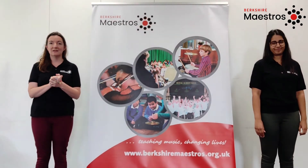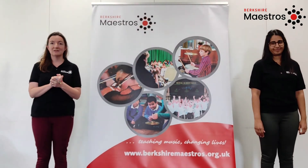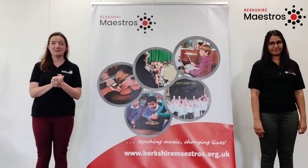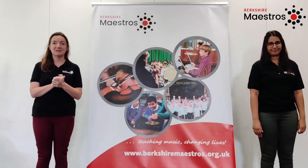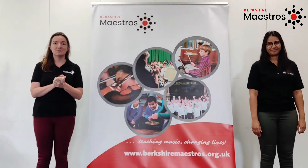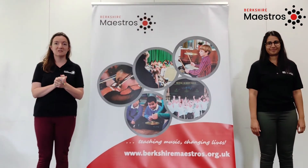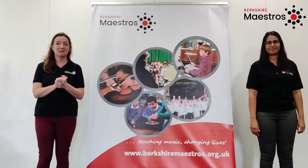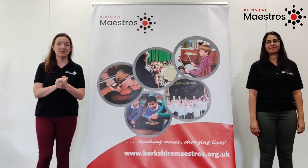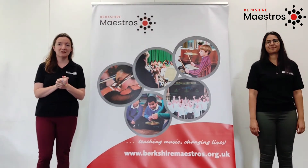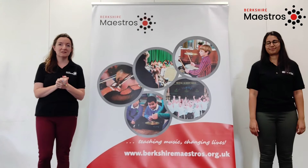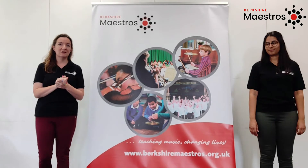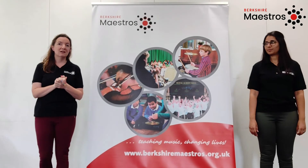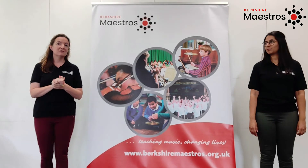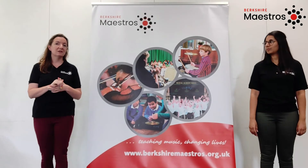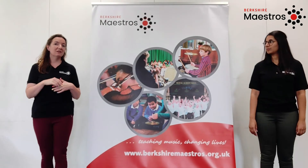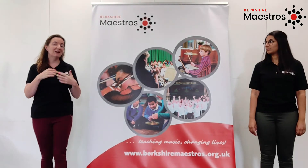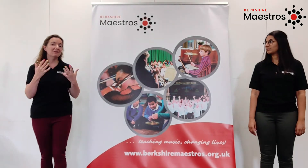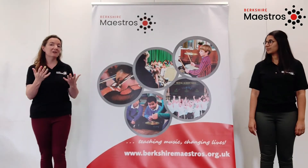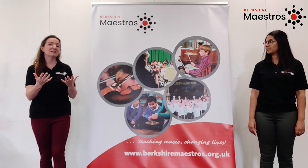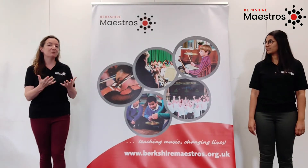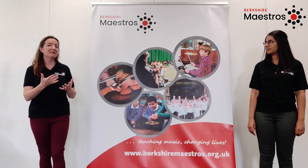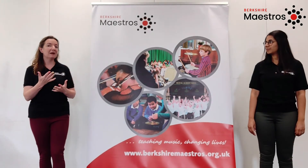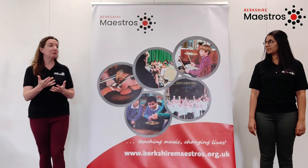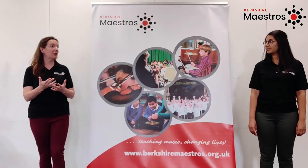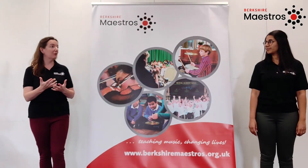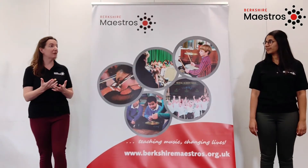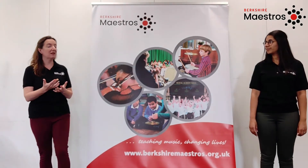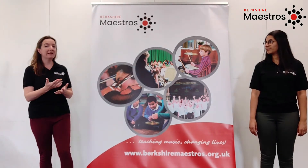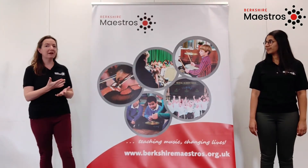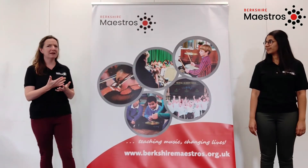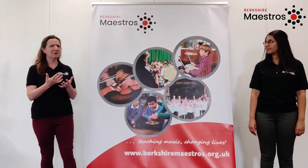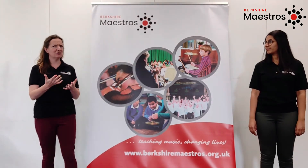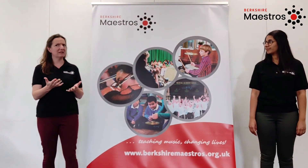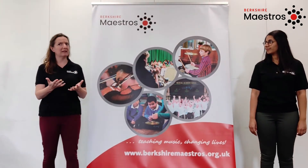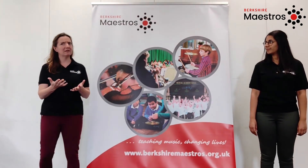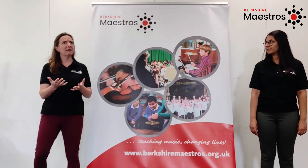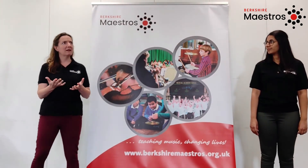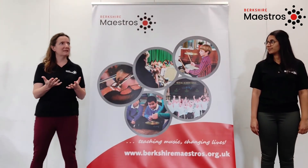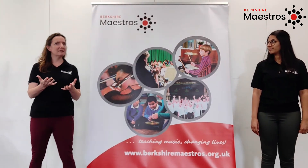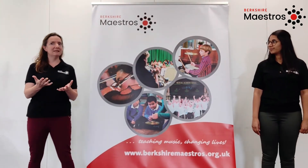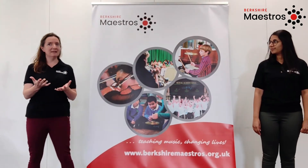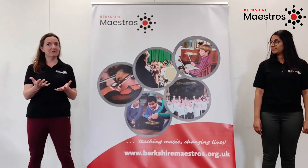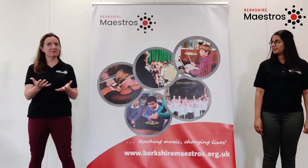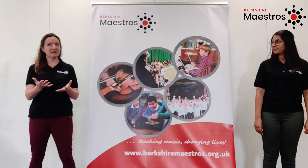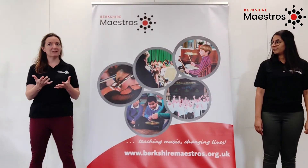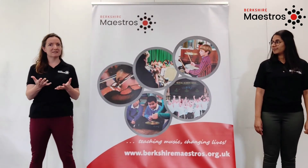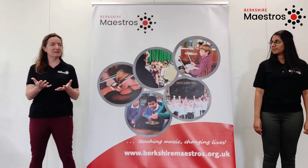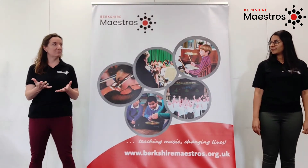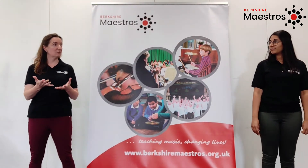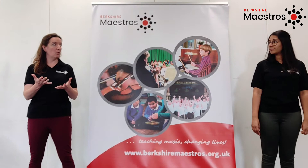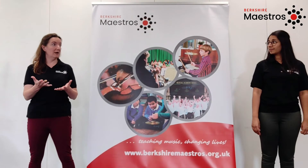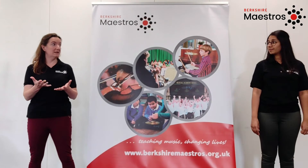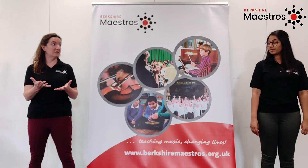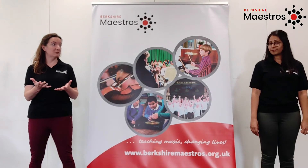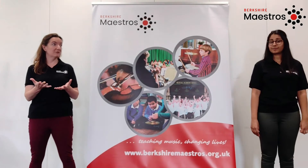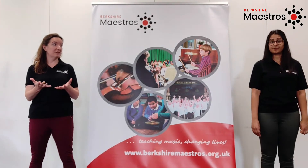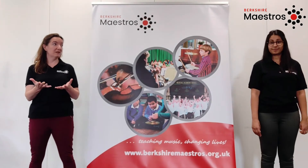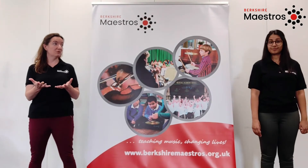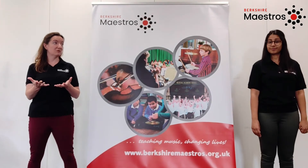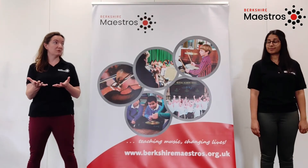lion sleeps tonight. So in that verse, we now know that the lion actually lives and sleeps quite near to a village, which is